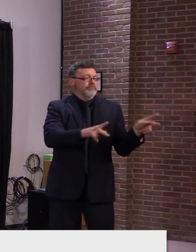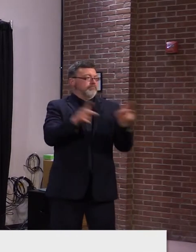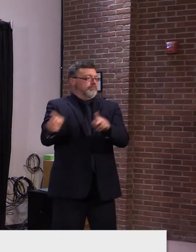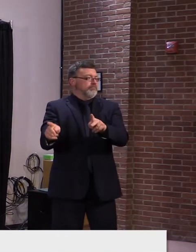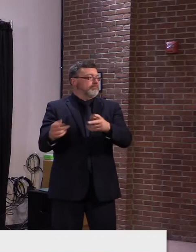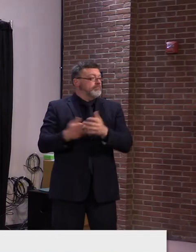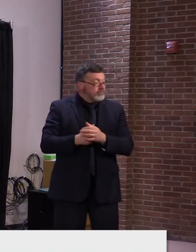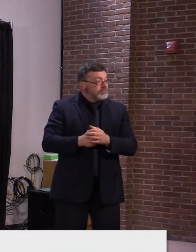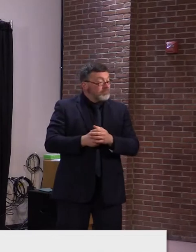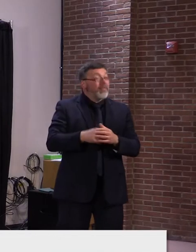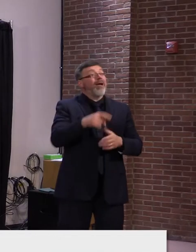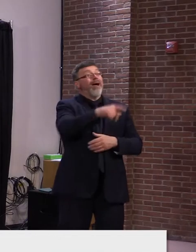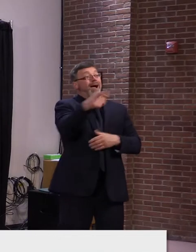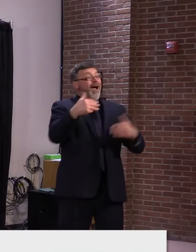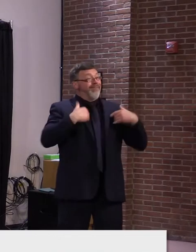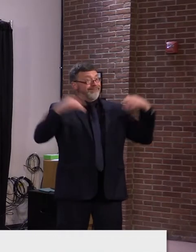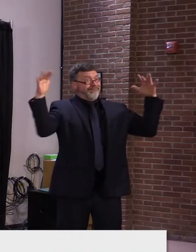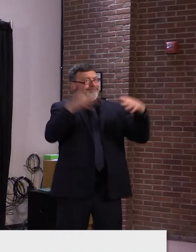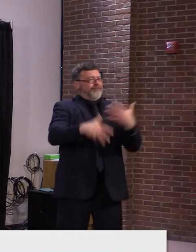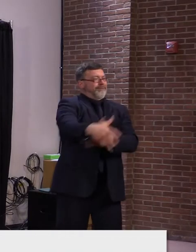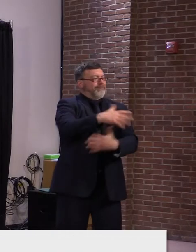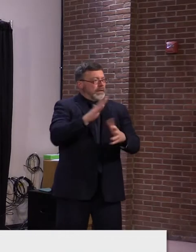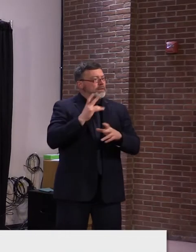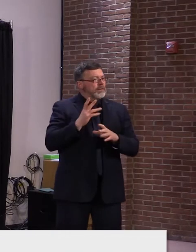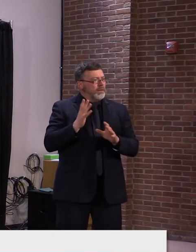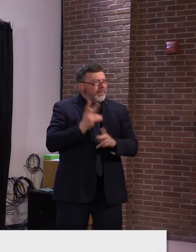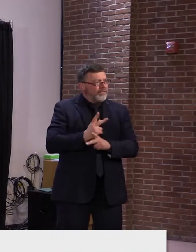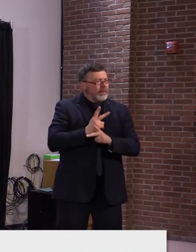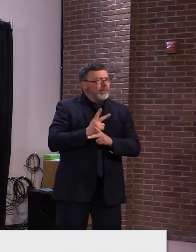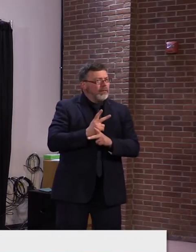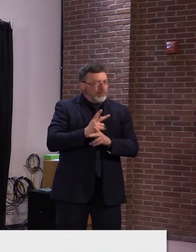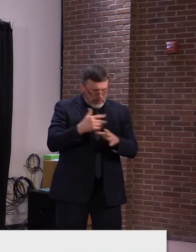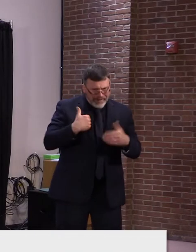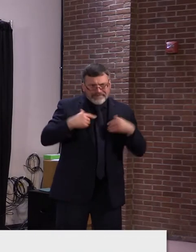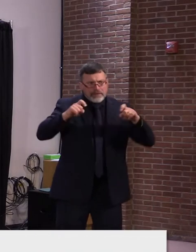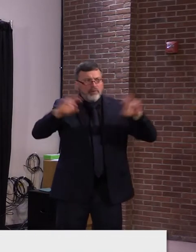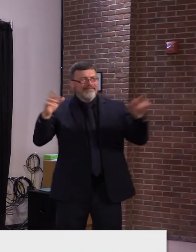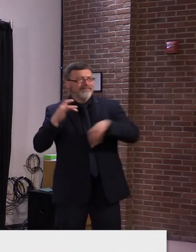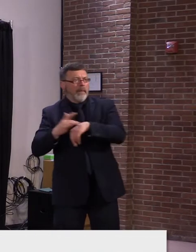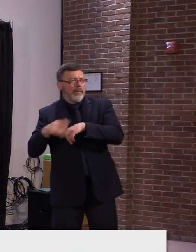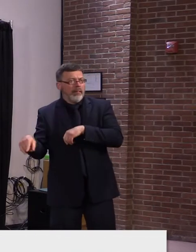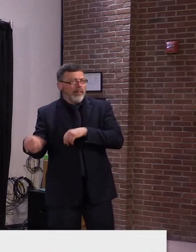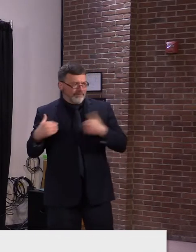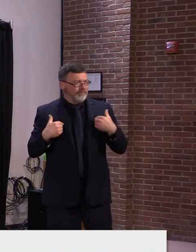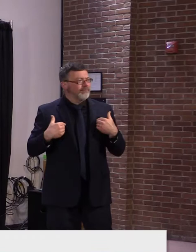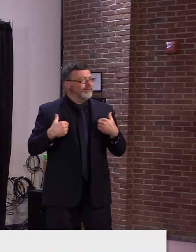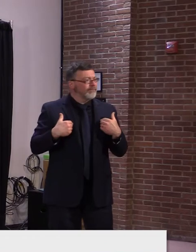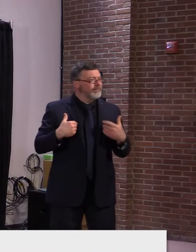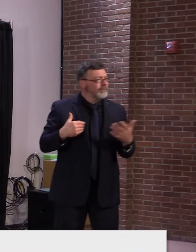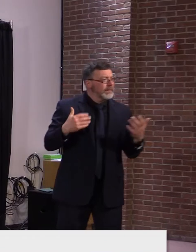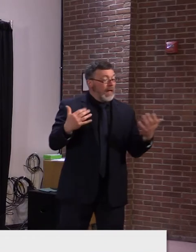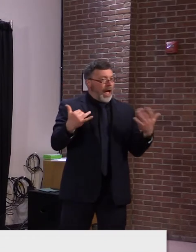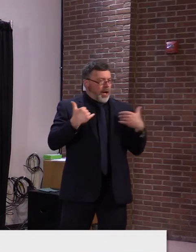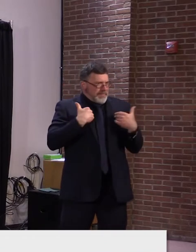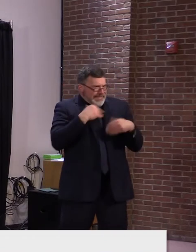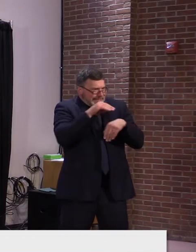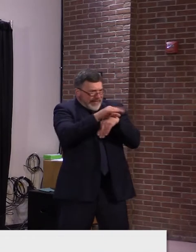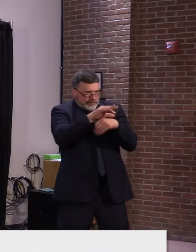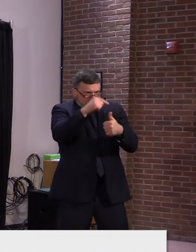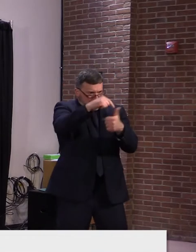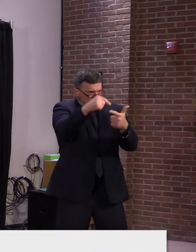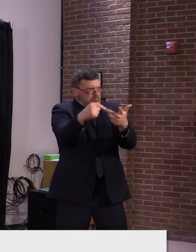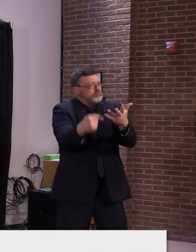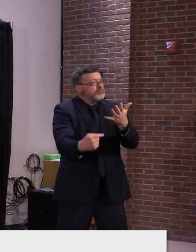Testing is still available to all, but we only recommend testing in specific situations when the risk is